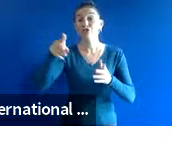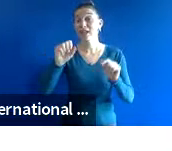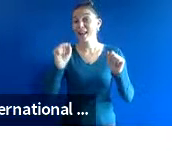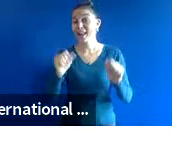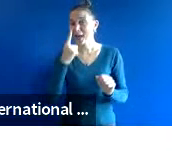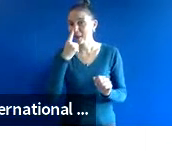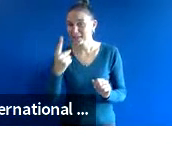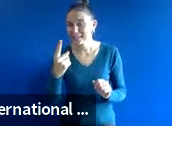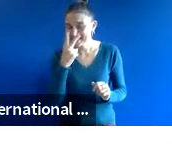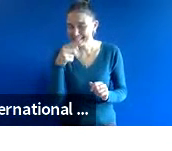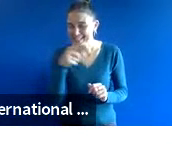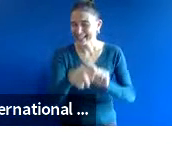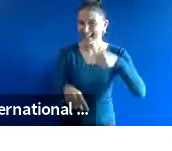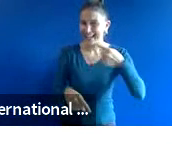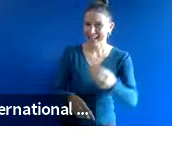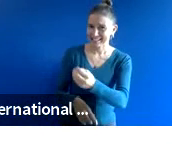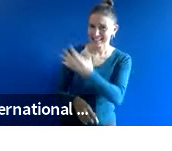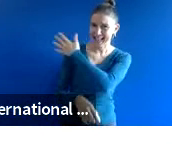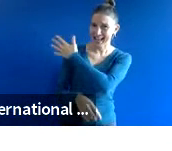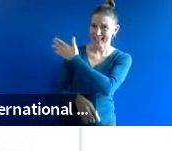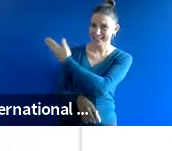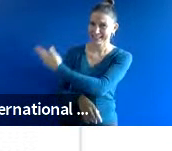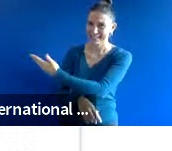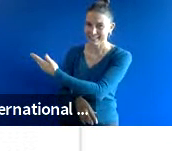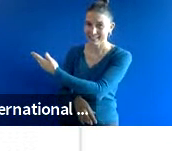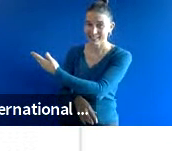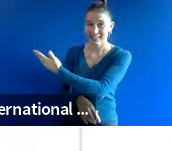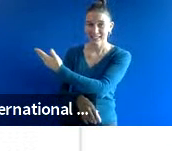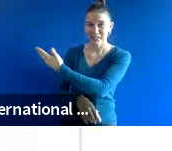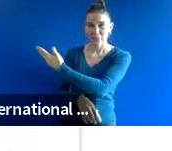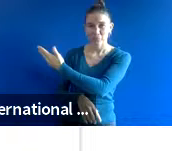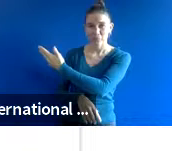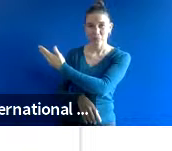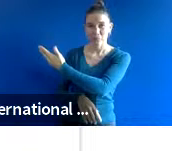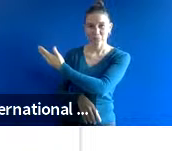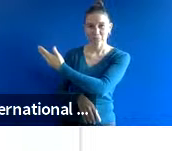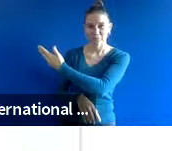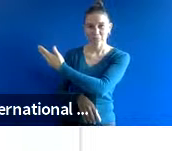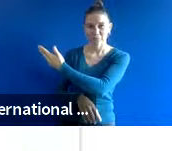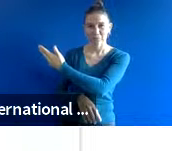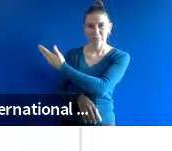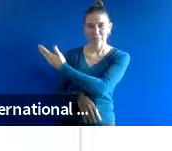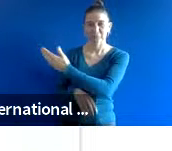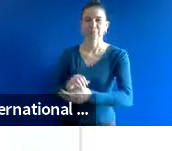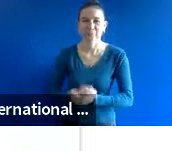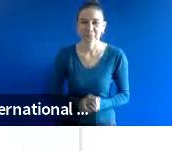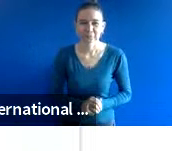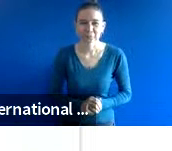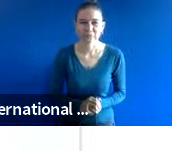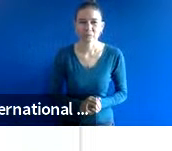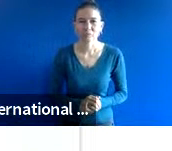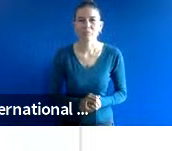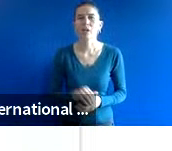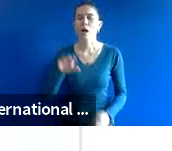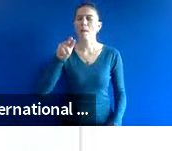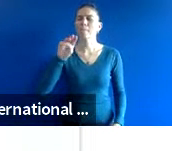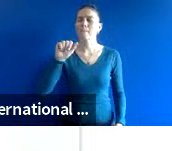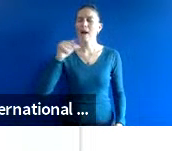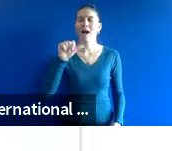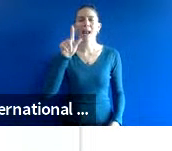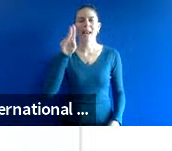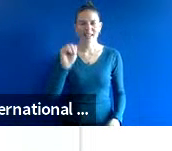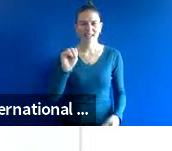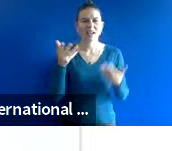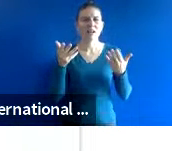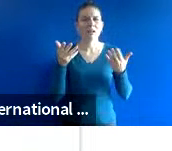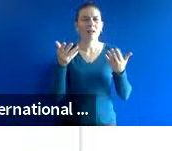more outputs in this project. Can you go, Dominique, to the next slide? Yeah. Okay. So I think Magali